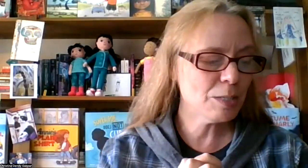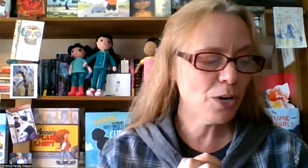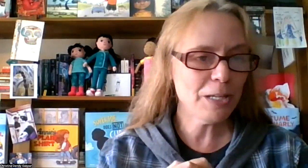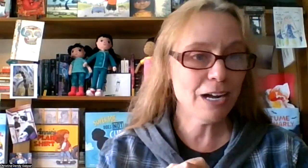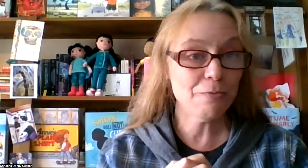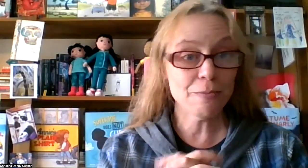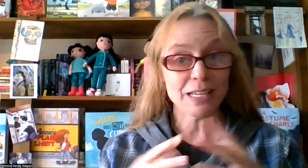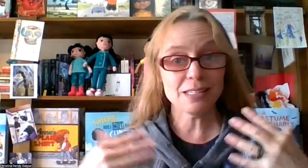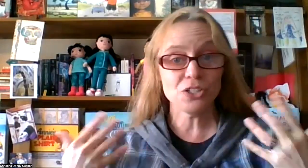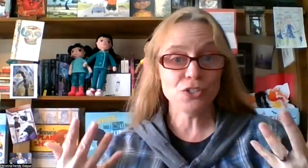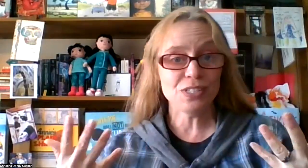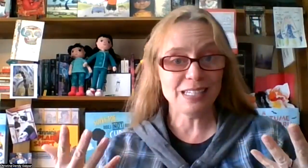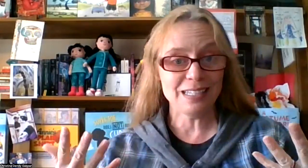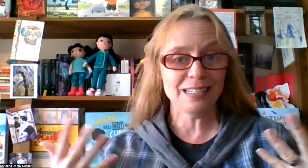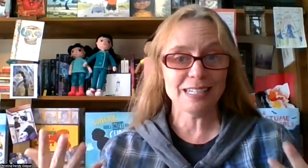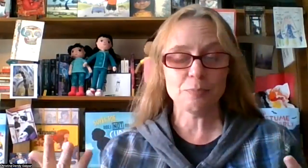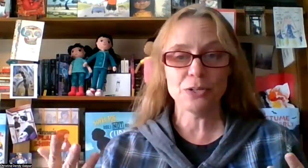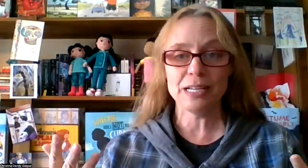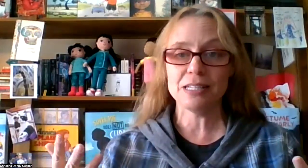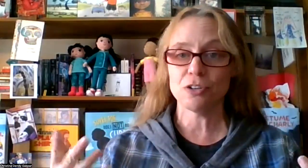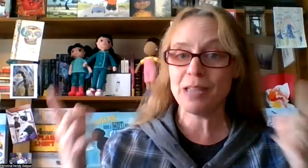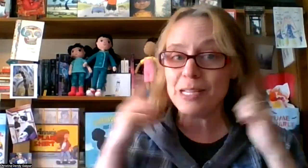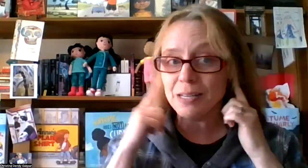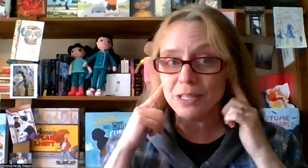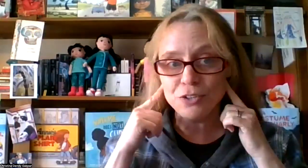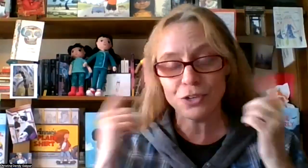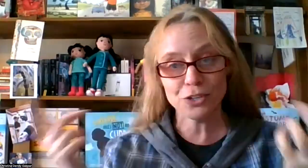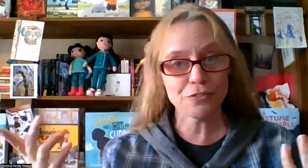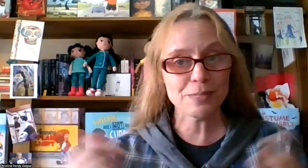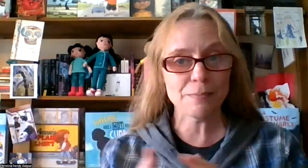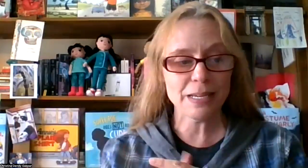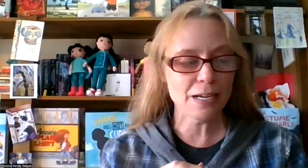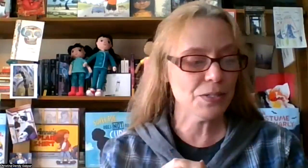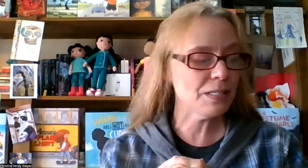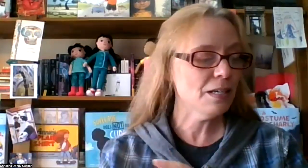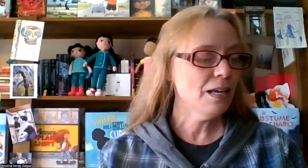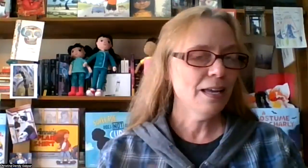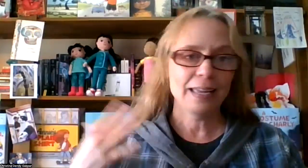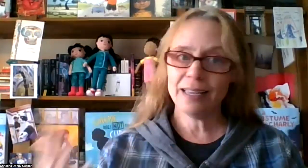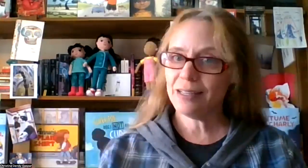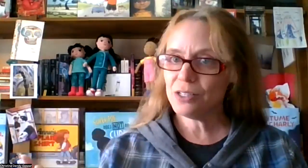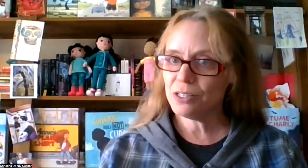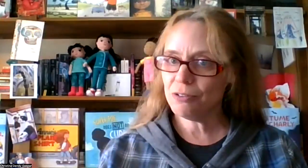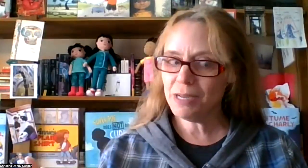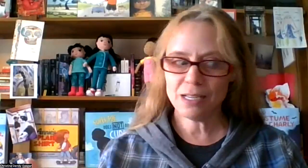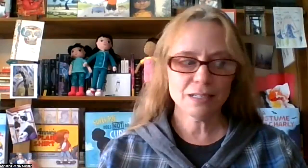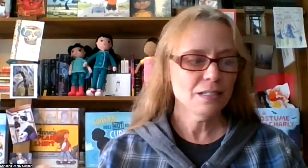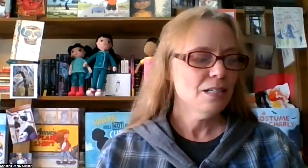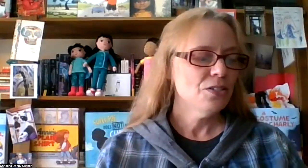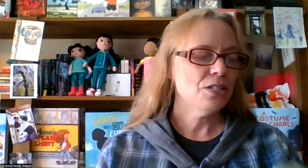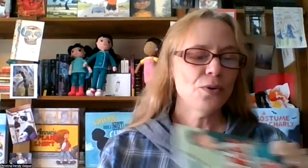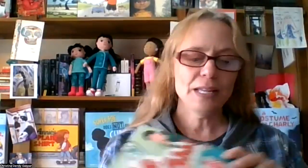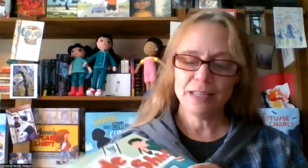your ideas probably come from things that you've seen and experienced, or maybe something you've heard from somebody else. And so do